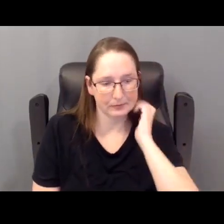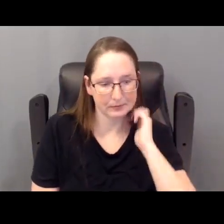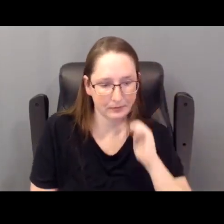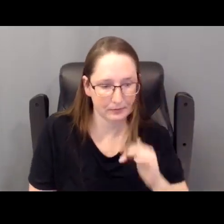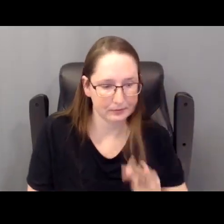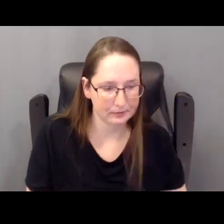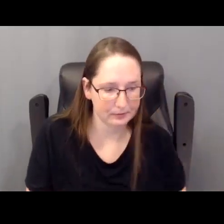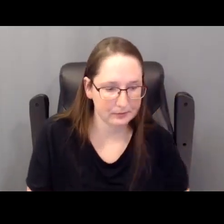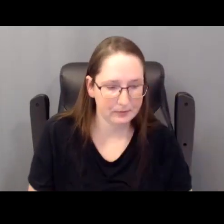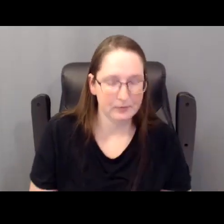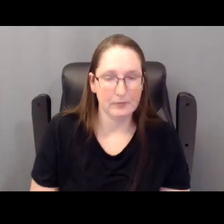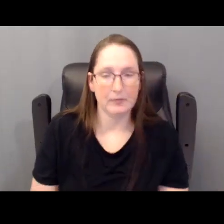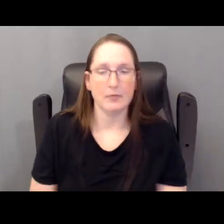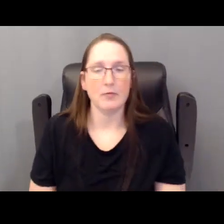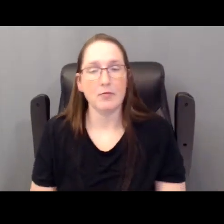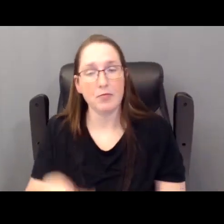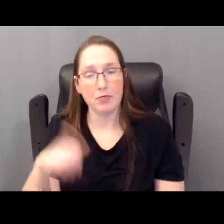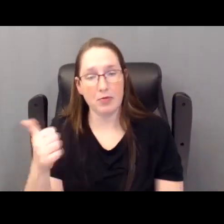Another question.